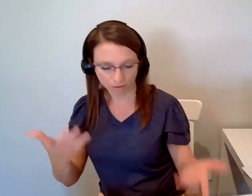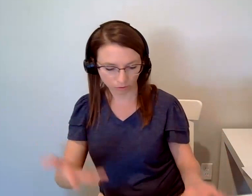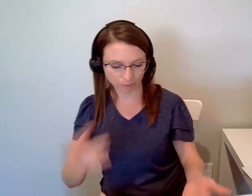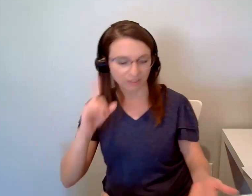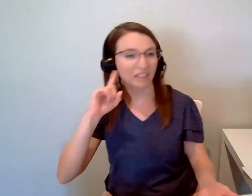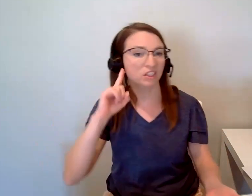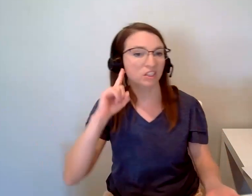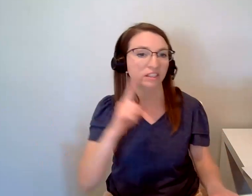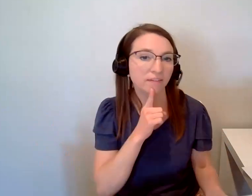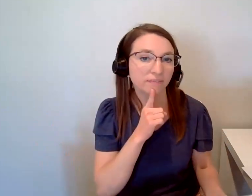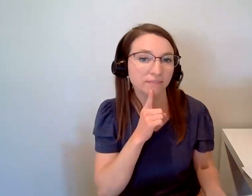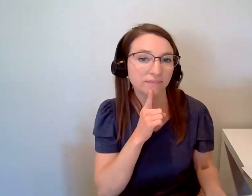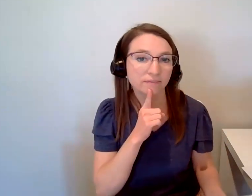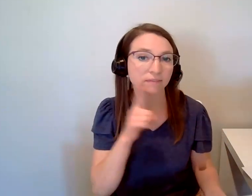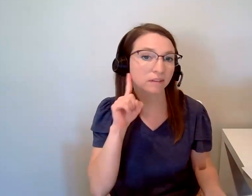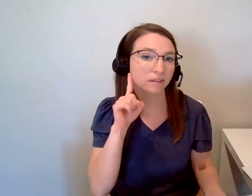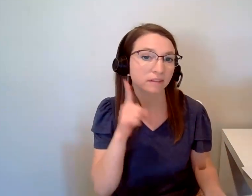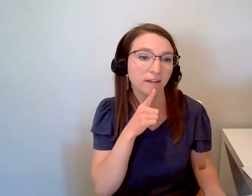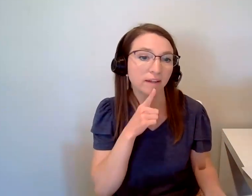I'm going to teach deaf.